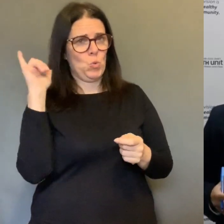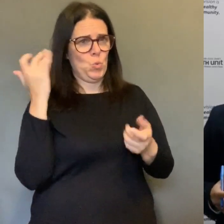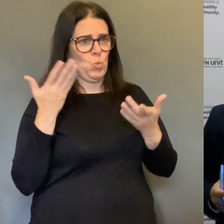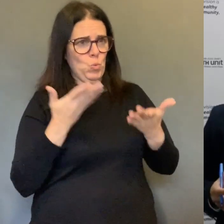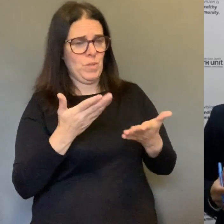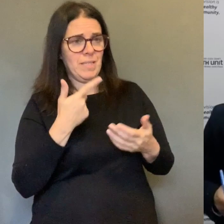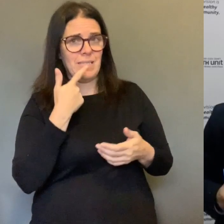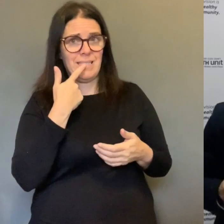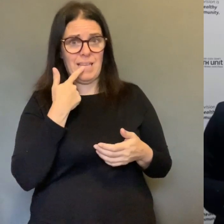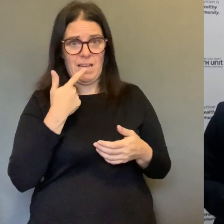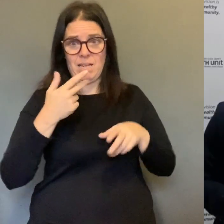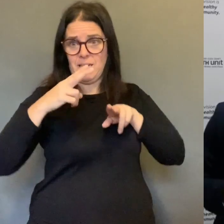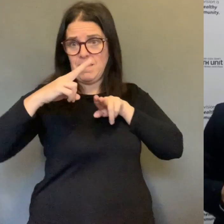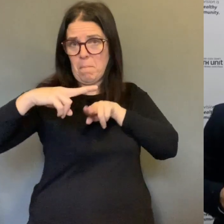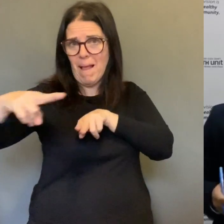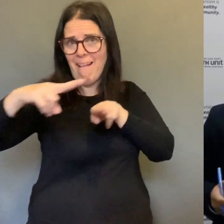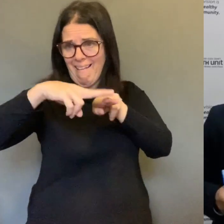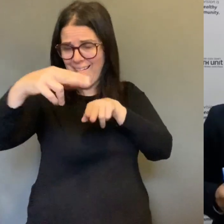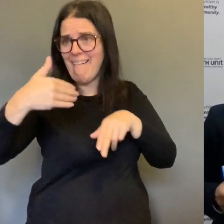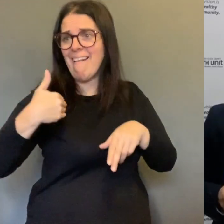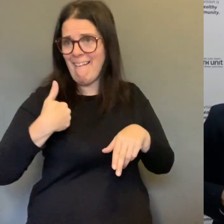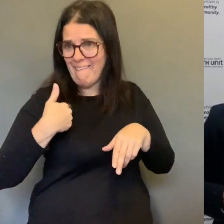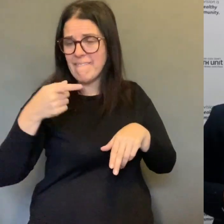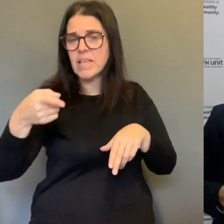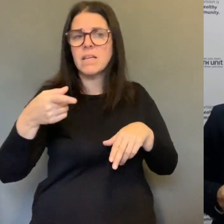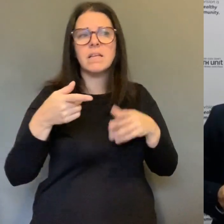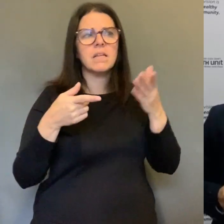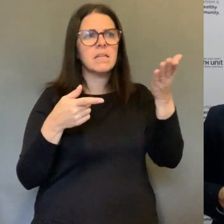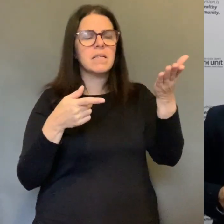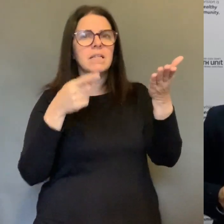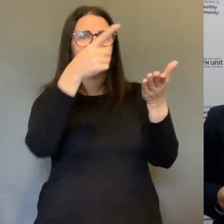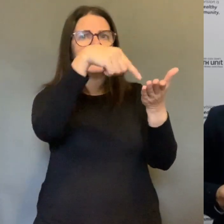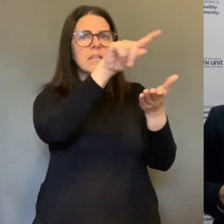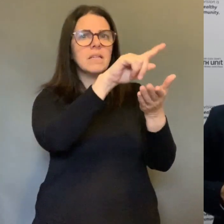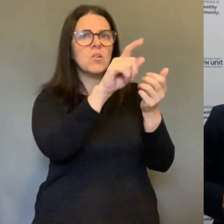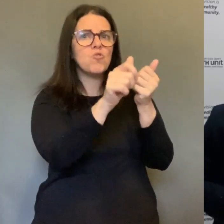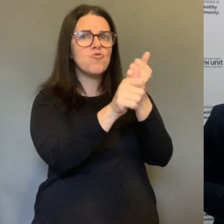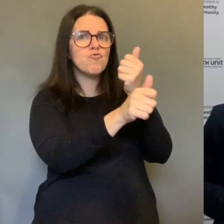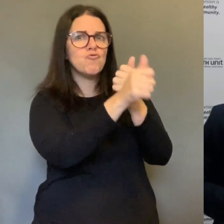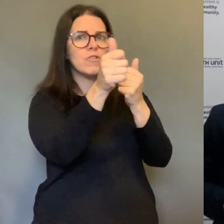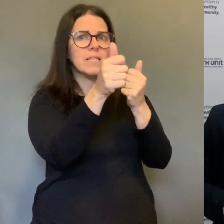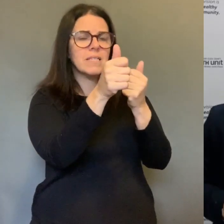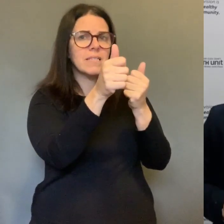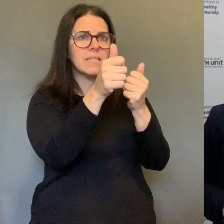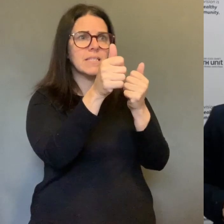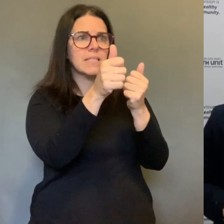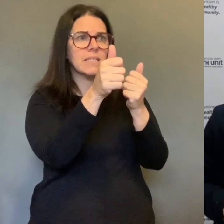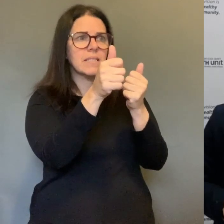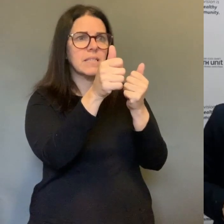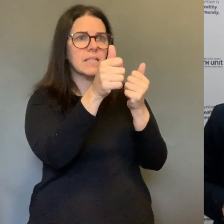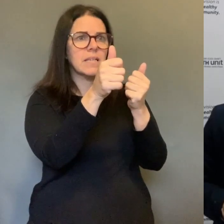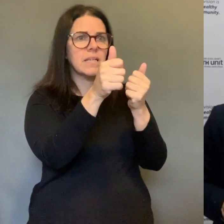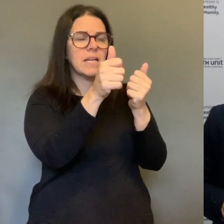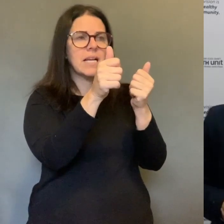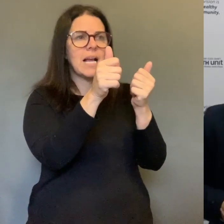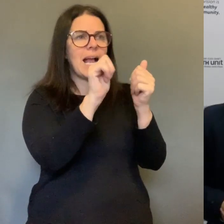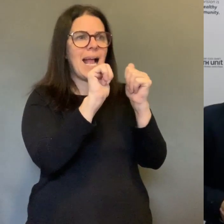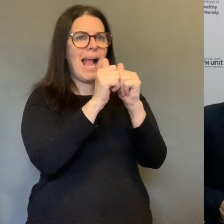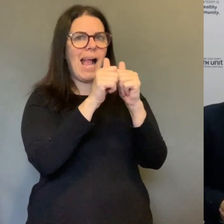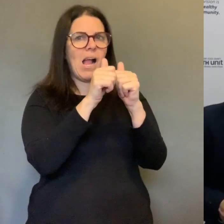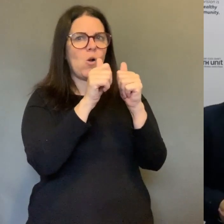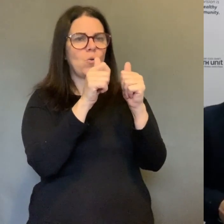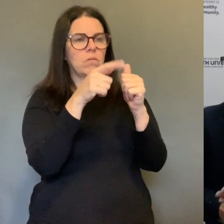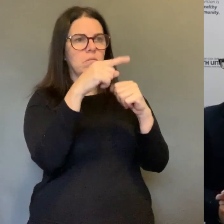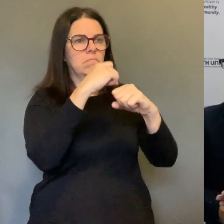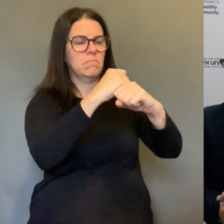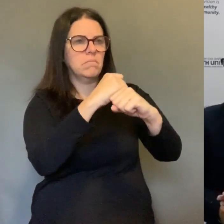way. The recommendations also includes having a temporary pause to move patients from the